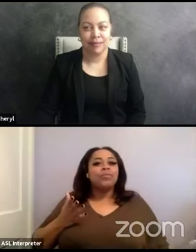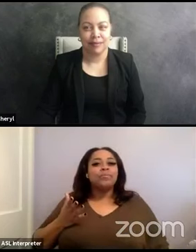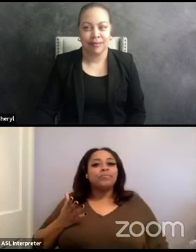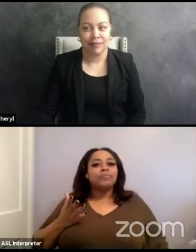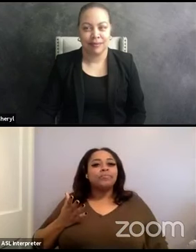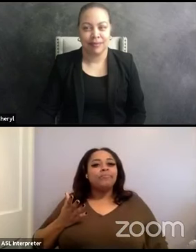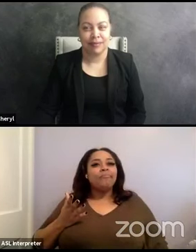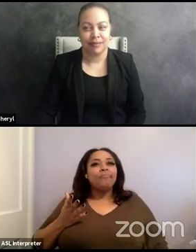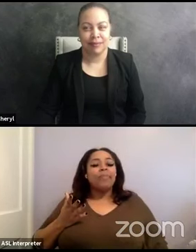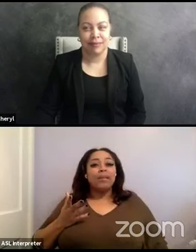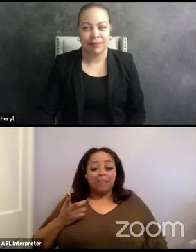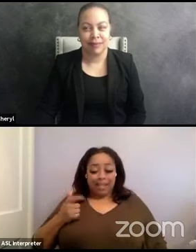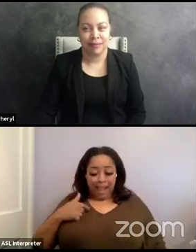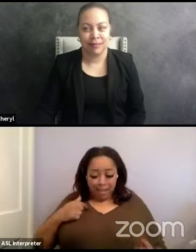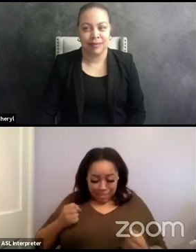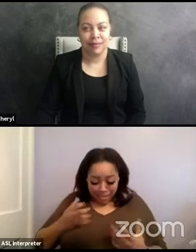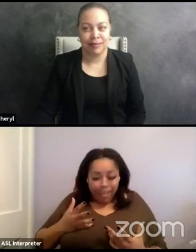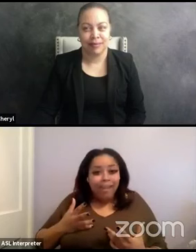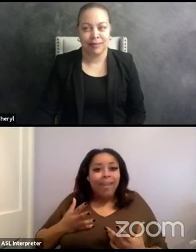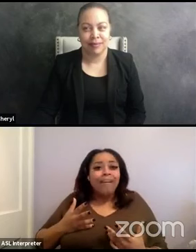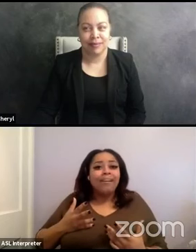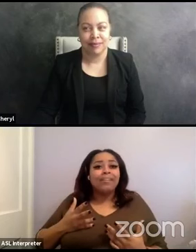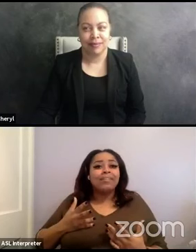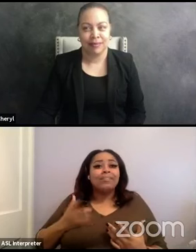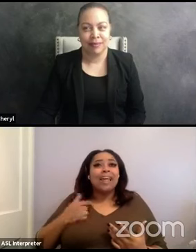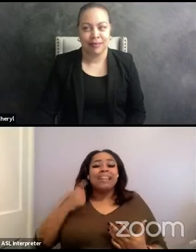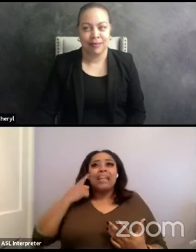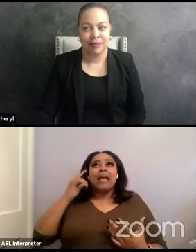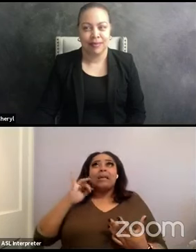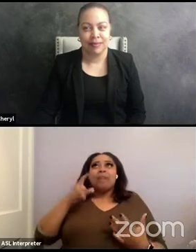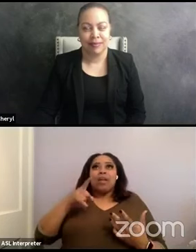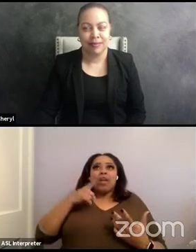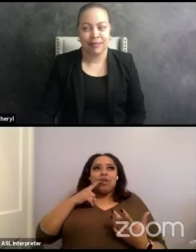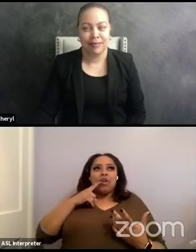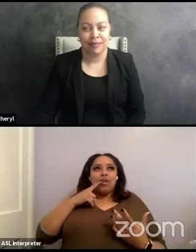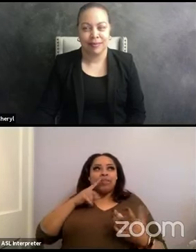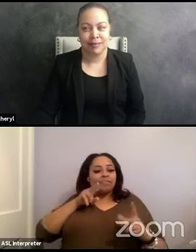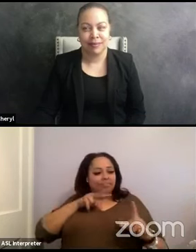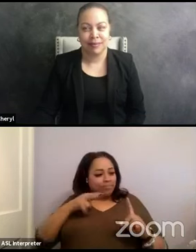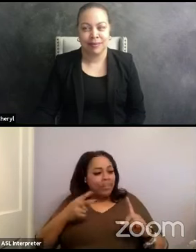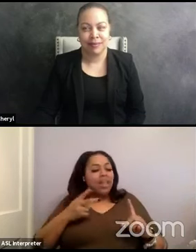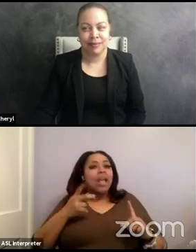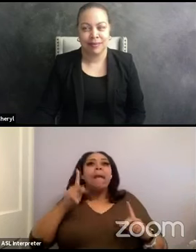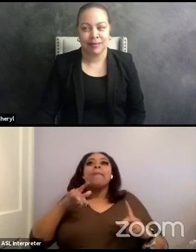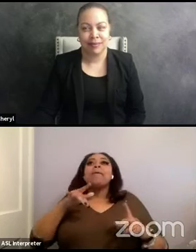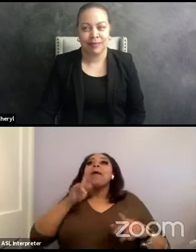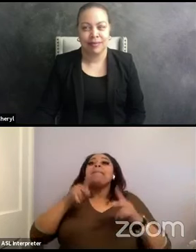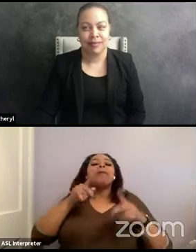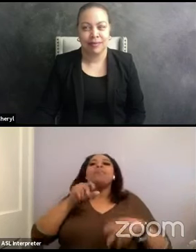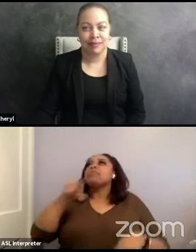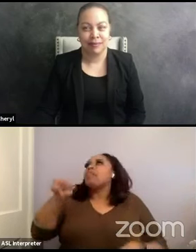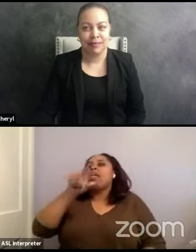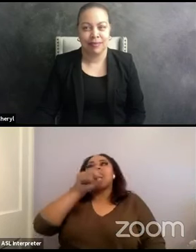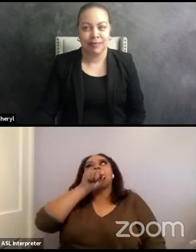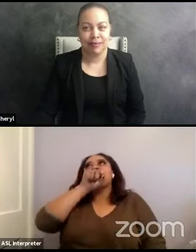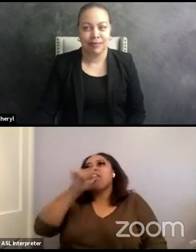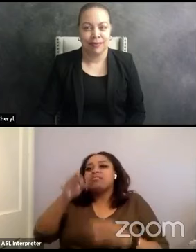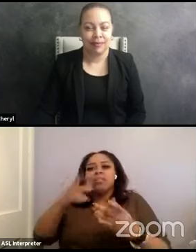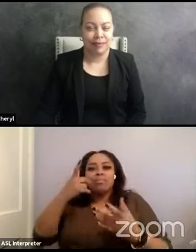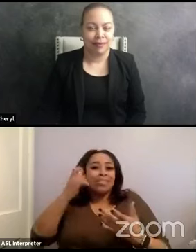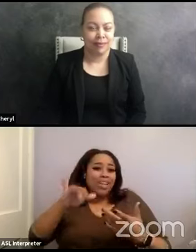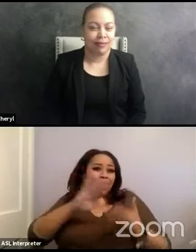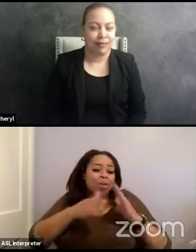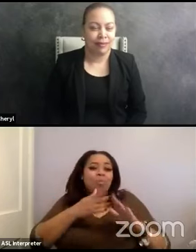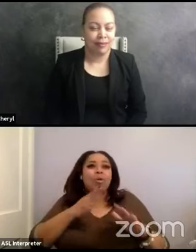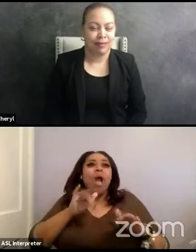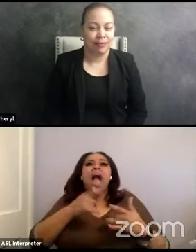get scared. And I think that maybe that's where you were coming from. And then people love to judge because that's what community is. Oh, how